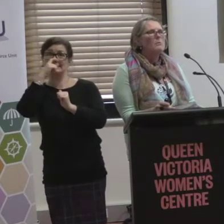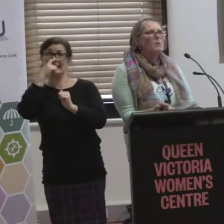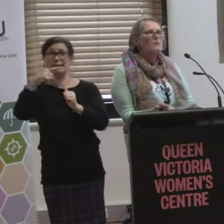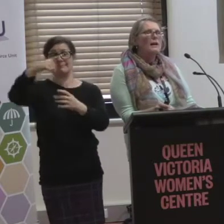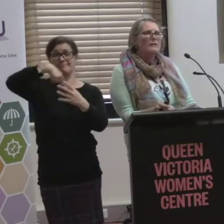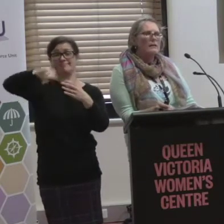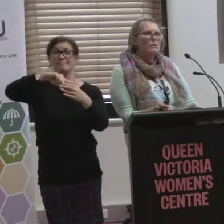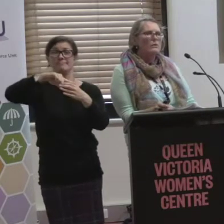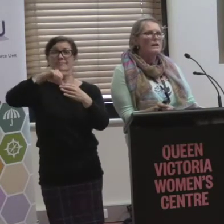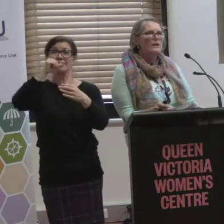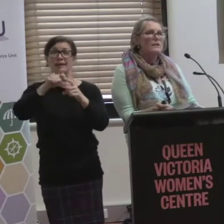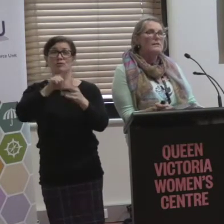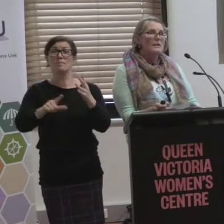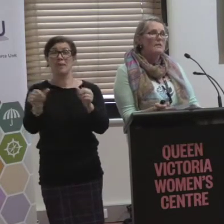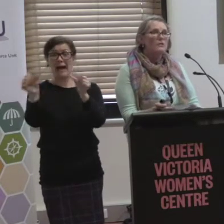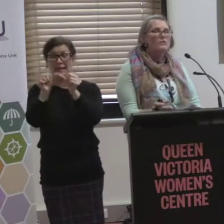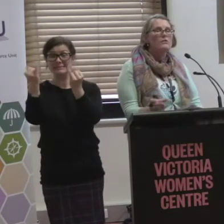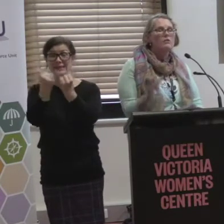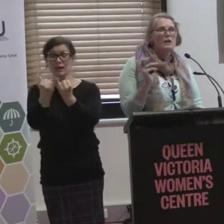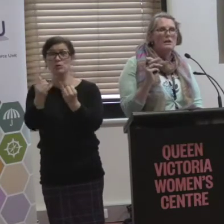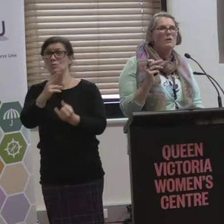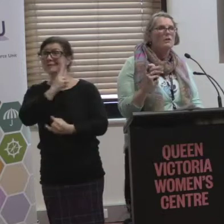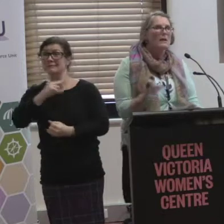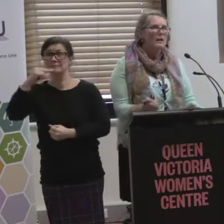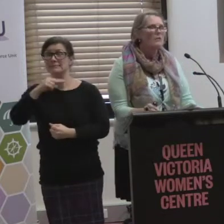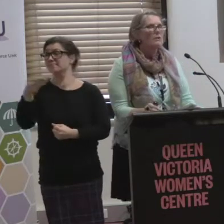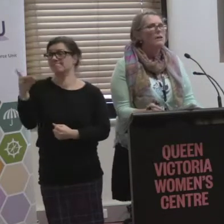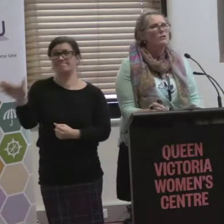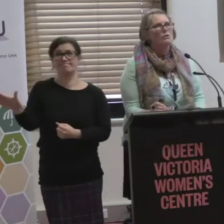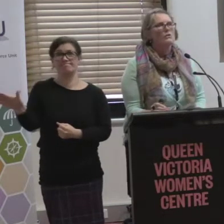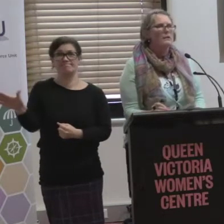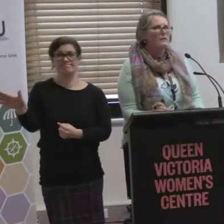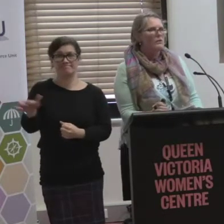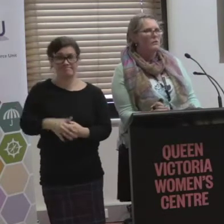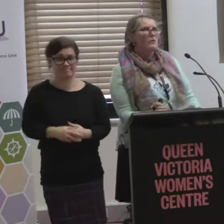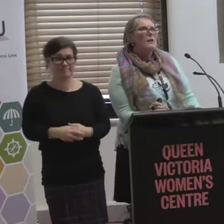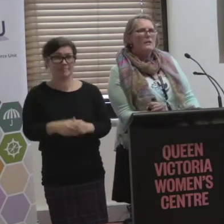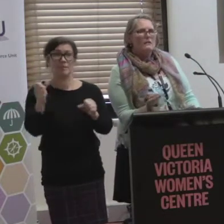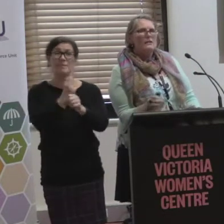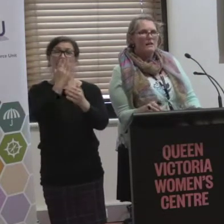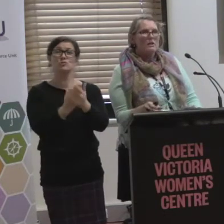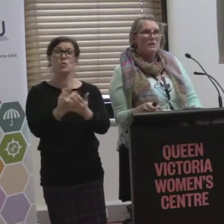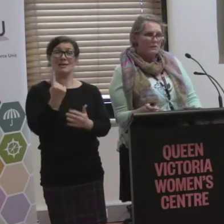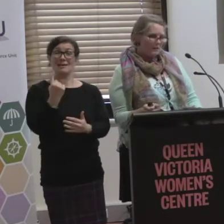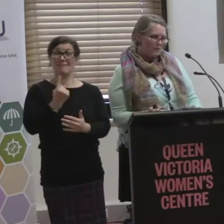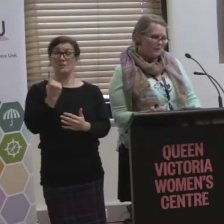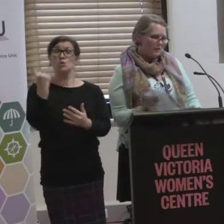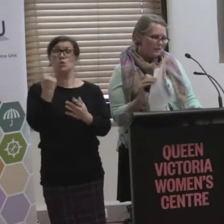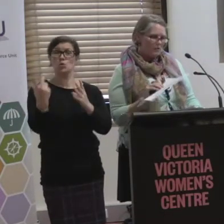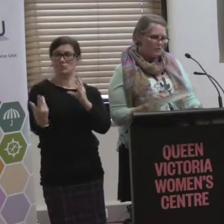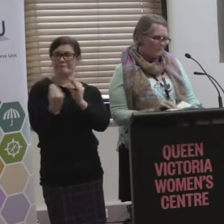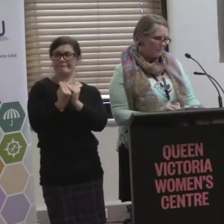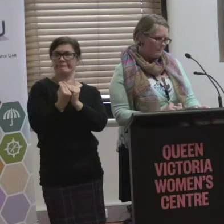they've removed aunts, uncles and nieces and nephews just to try and narrow that category and make sure it's an individual that does have a close and